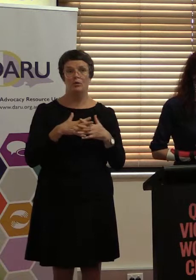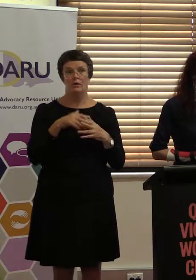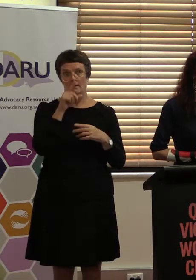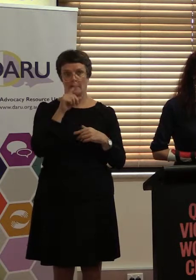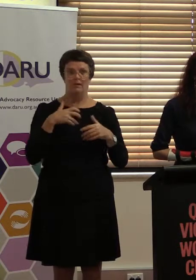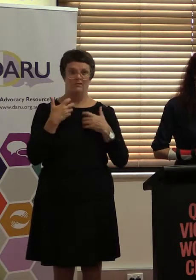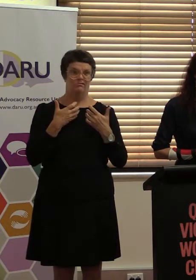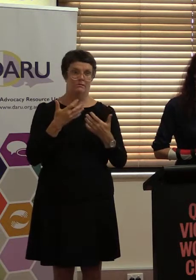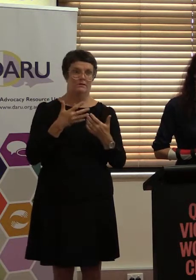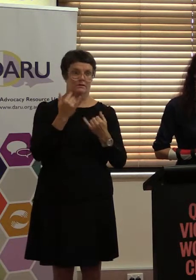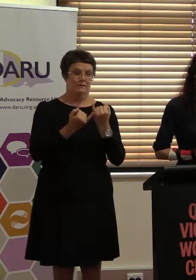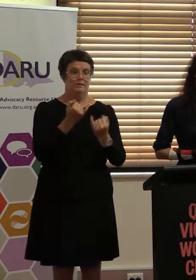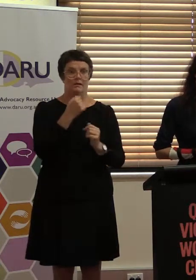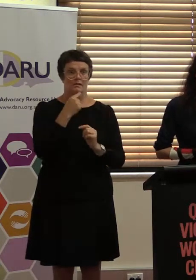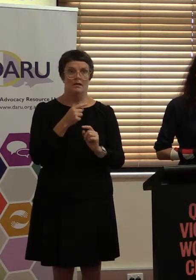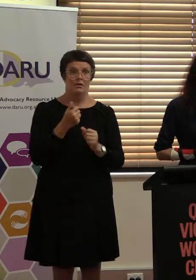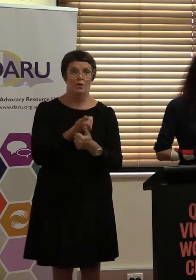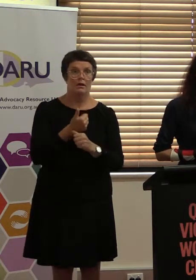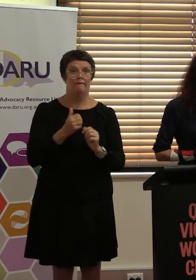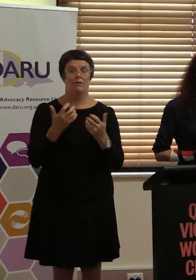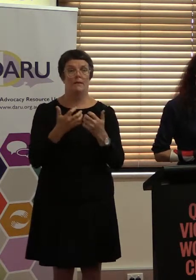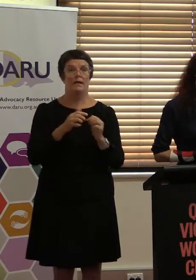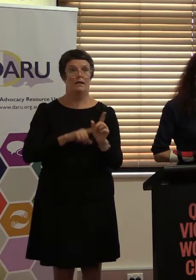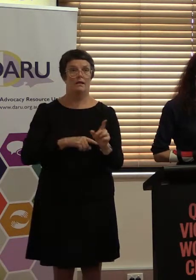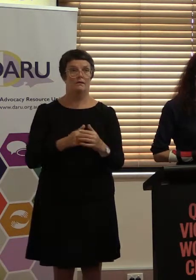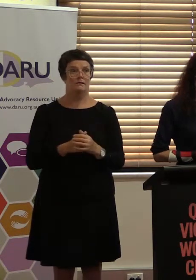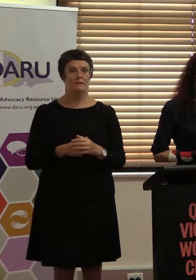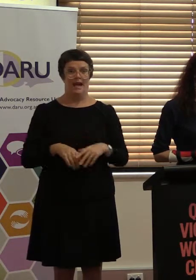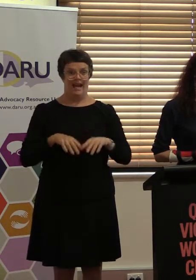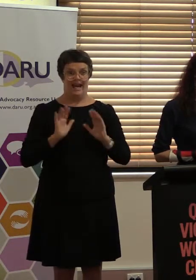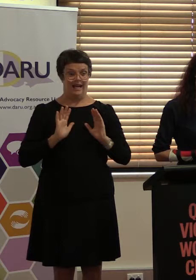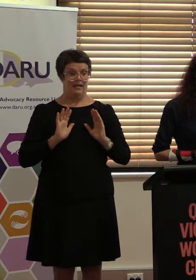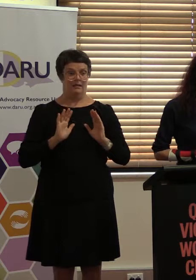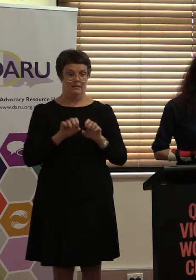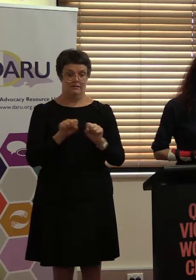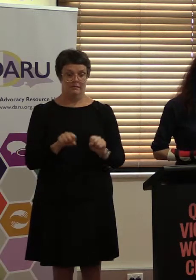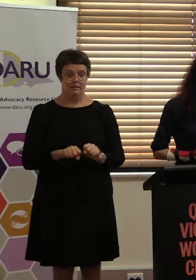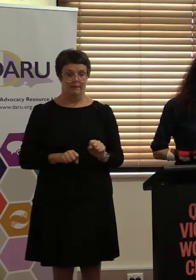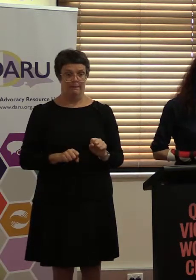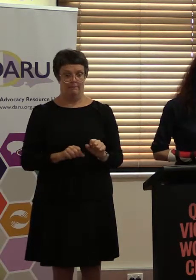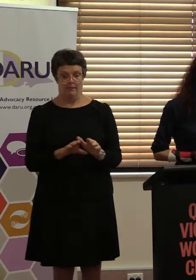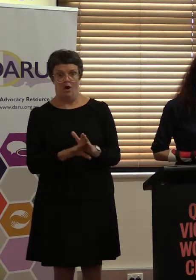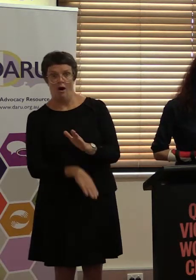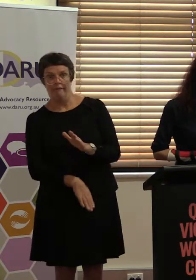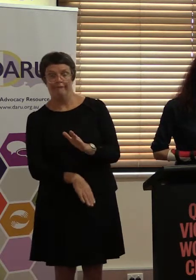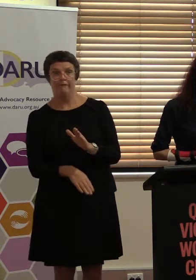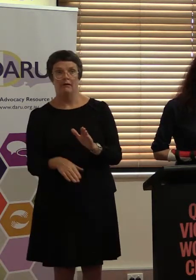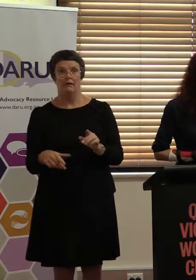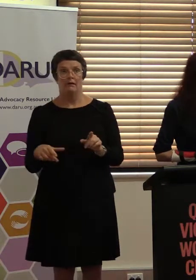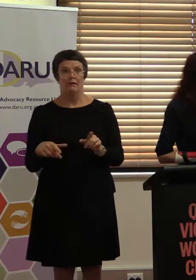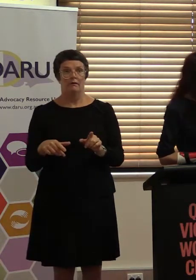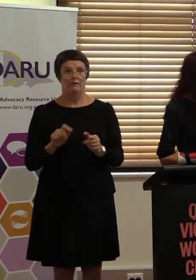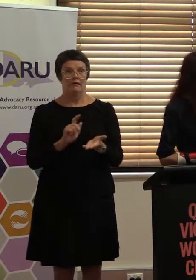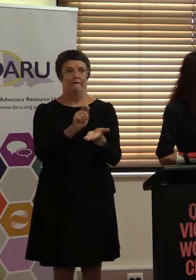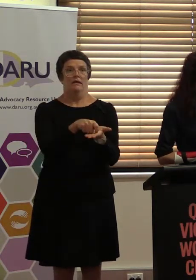inadequate for years. Any system that cuts out the majority of disabilities as being eligible for individual funding is